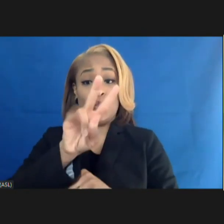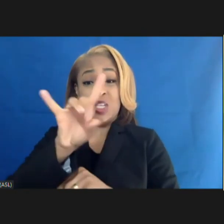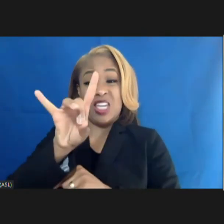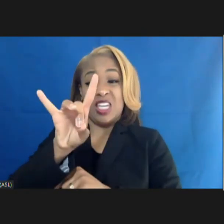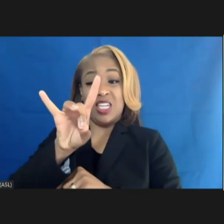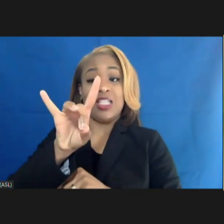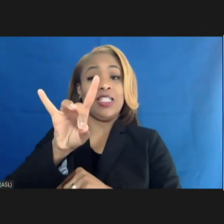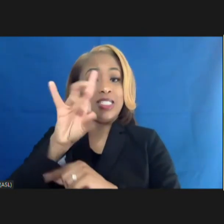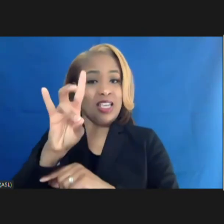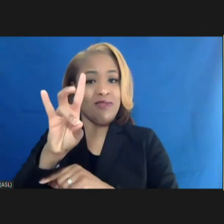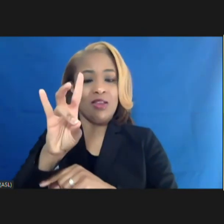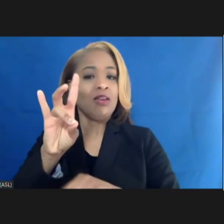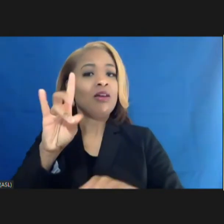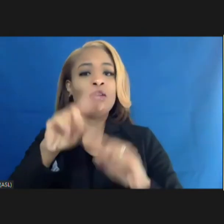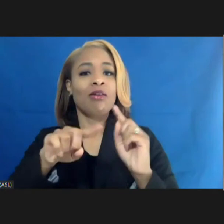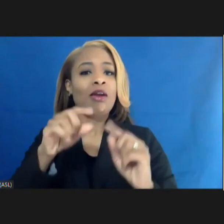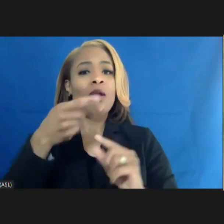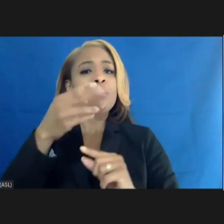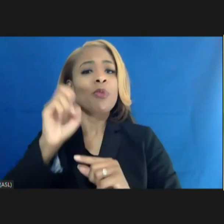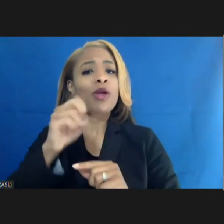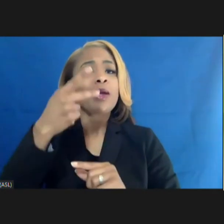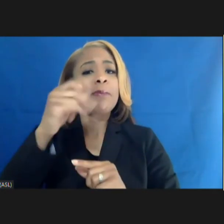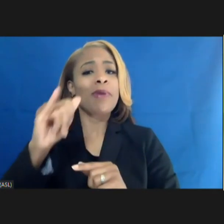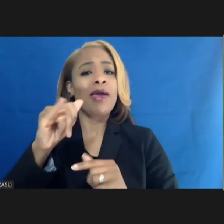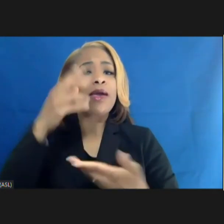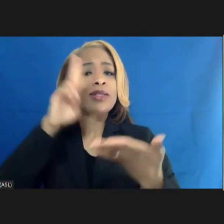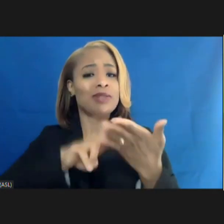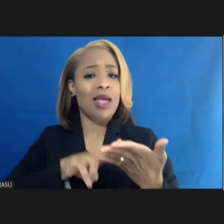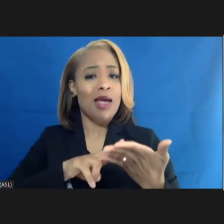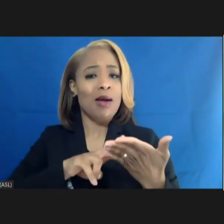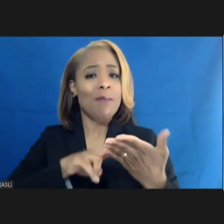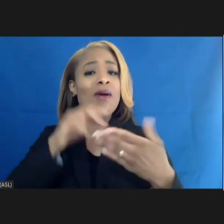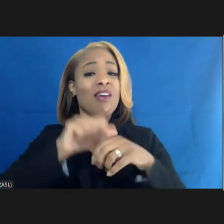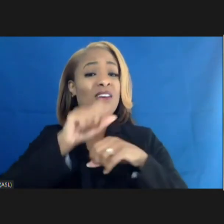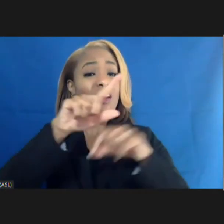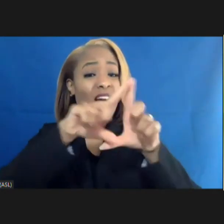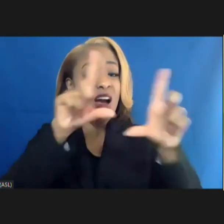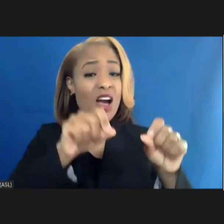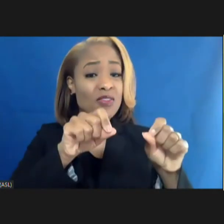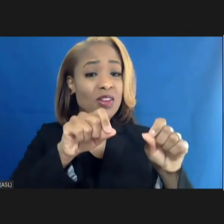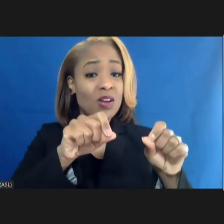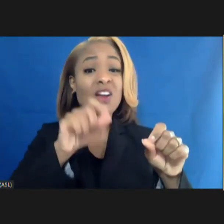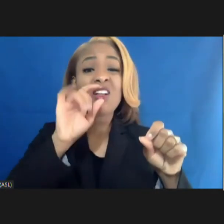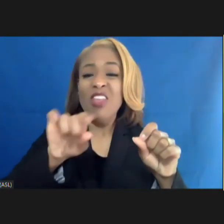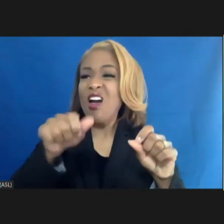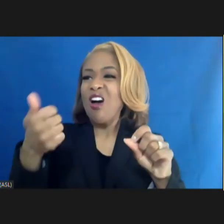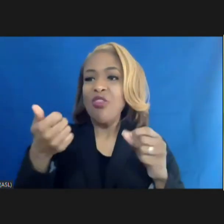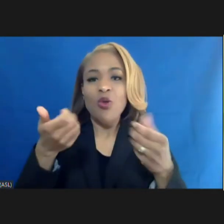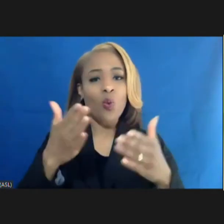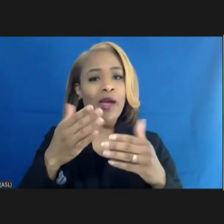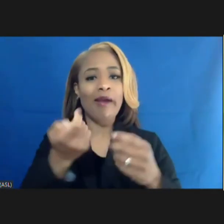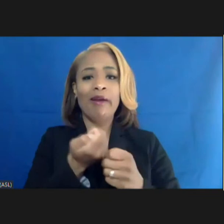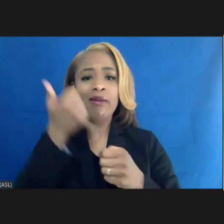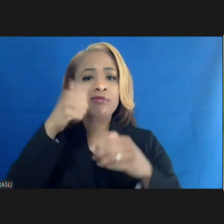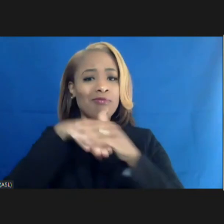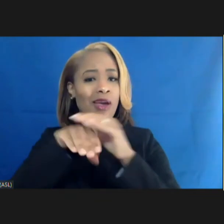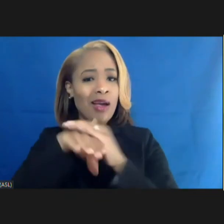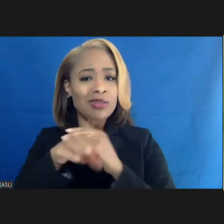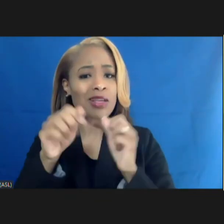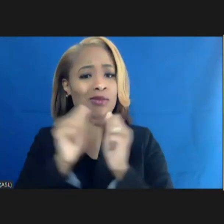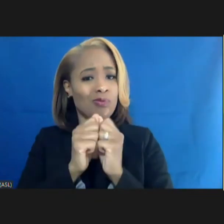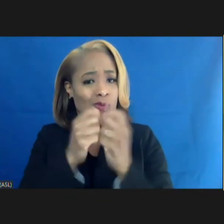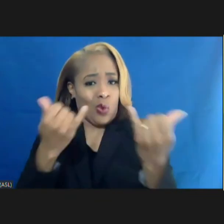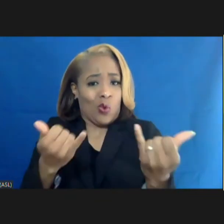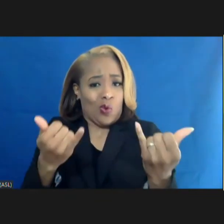from prepaying postage on absentee ballot return envelopes, not only eliminating another ease of access provision in the current system